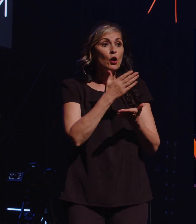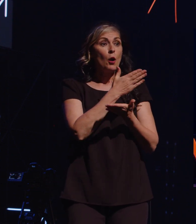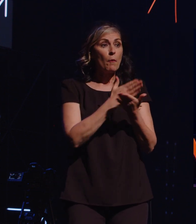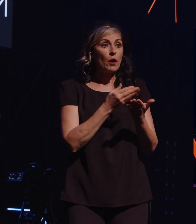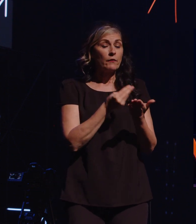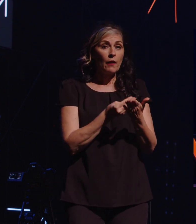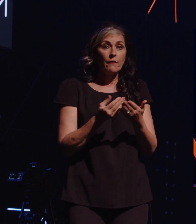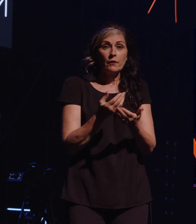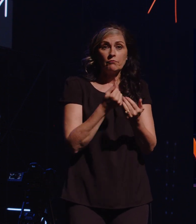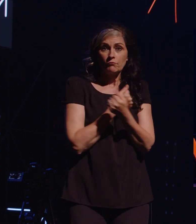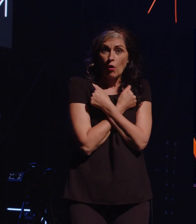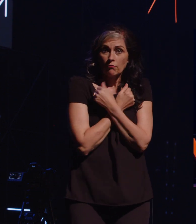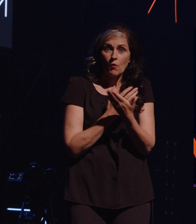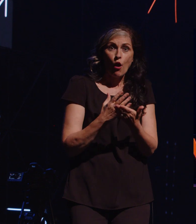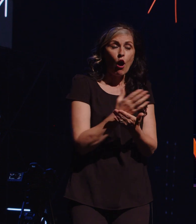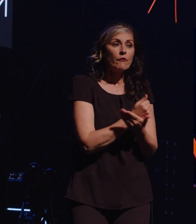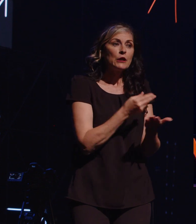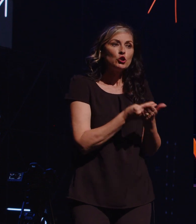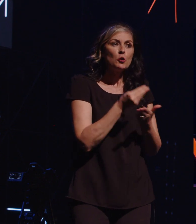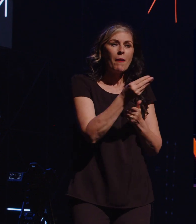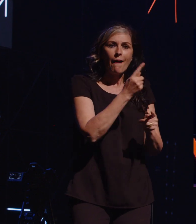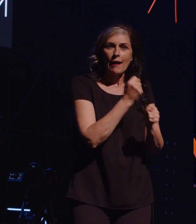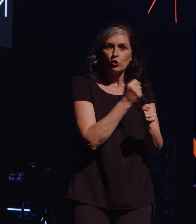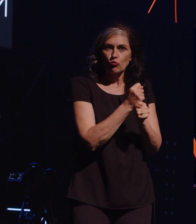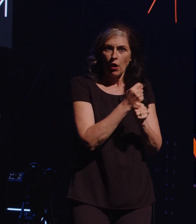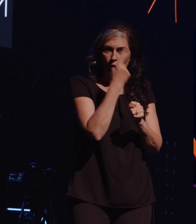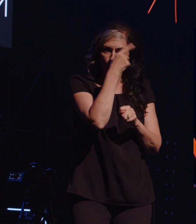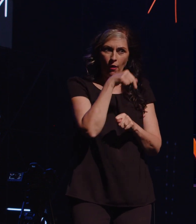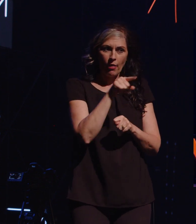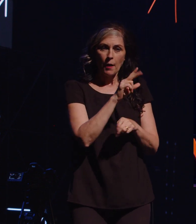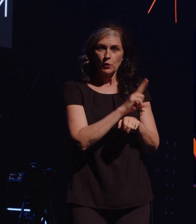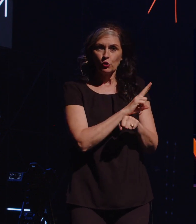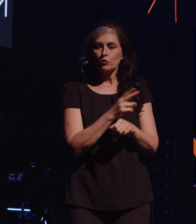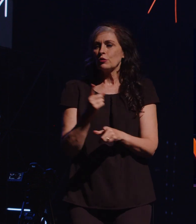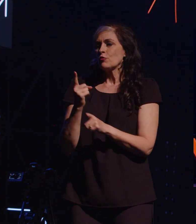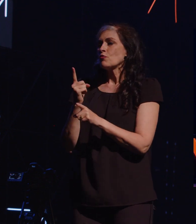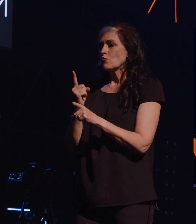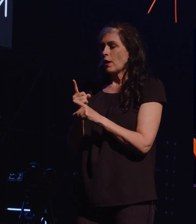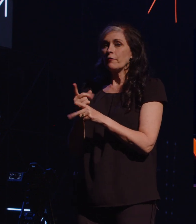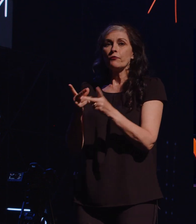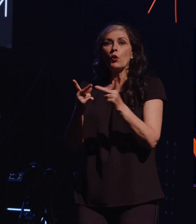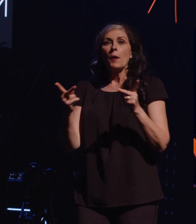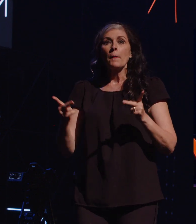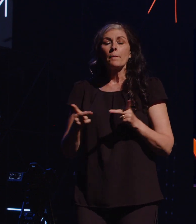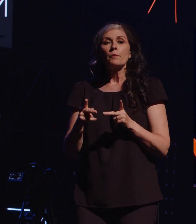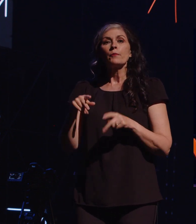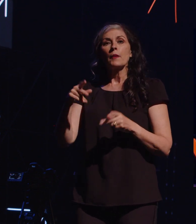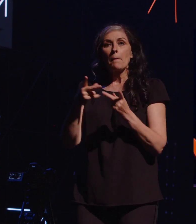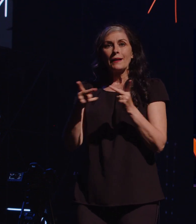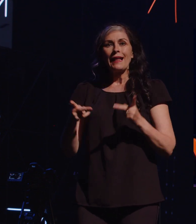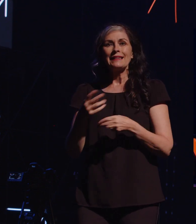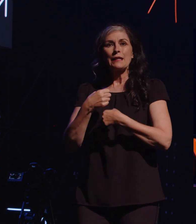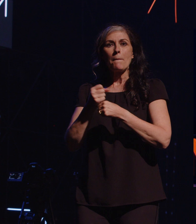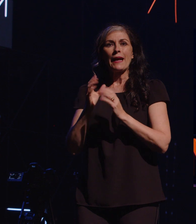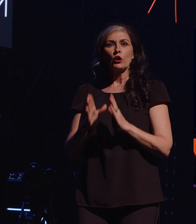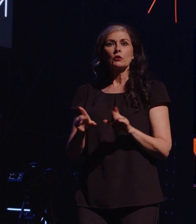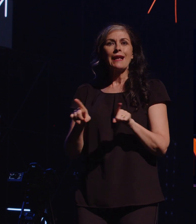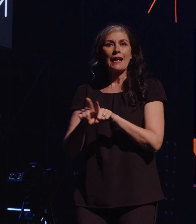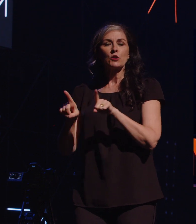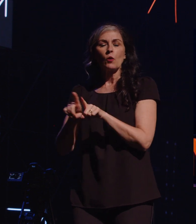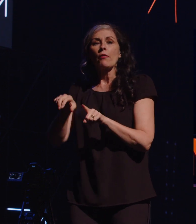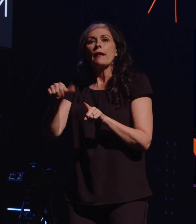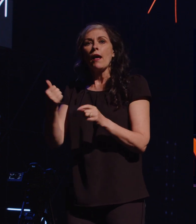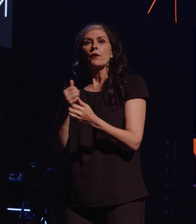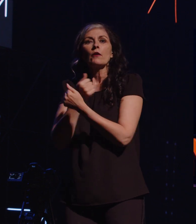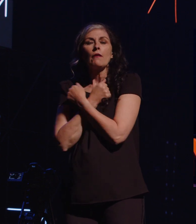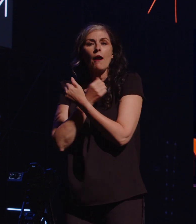purchasing a truck for Path of Life Ministries to use. Right. For placemakers as well, which is the other love